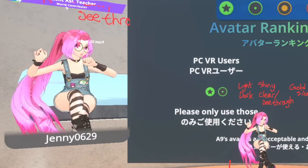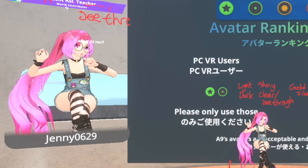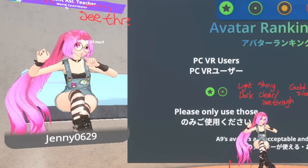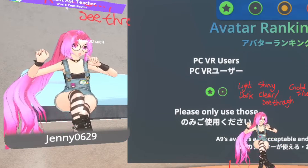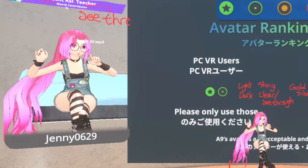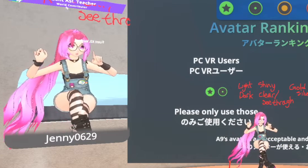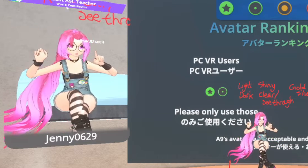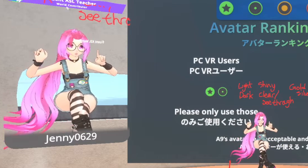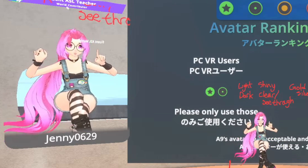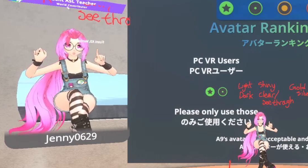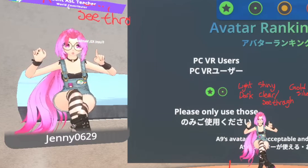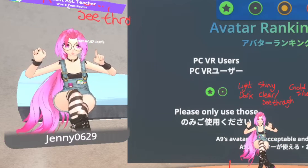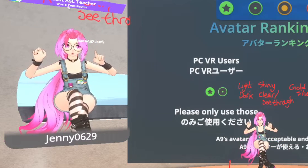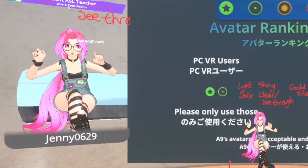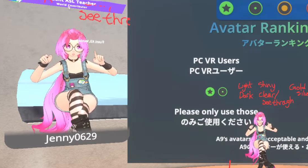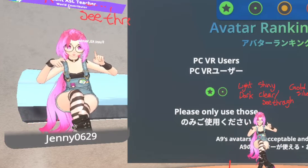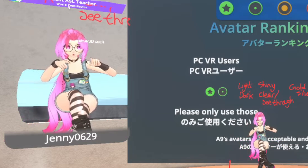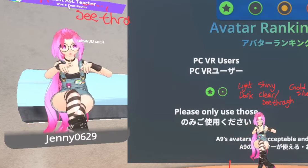Excuse me.